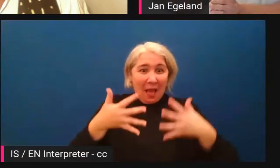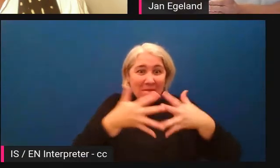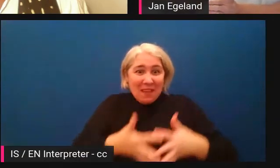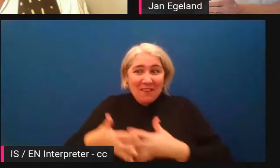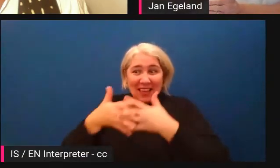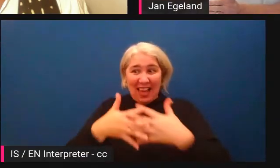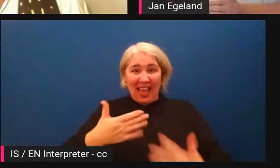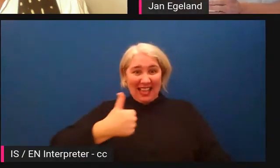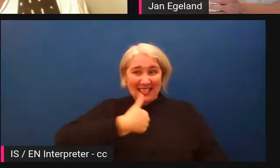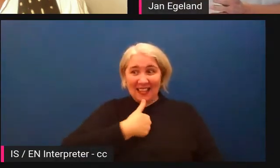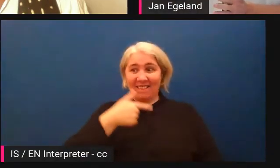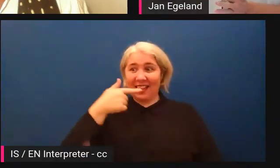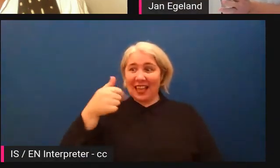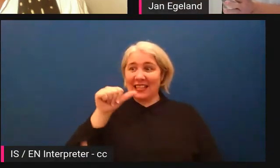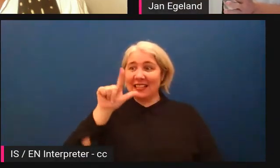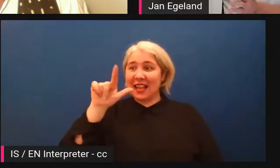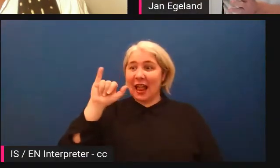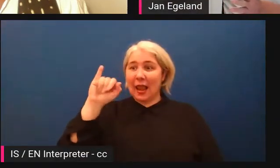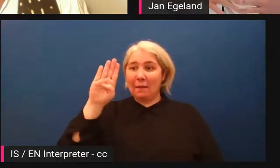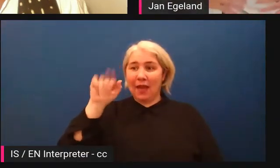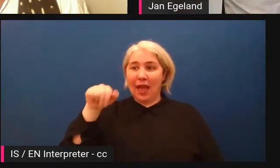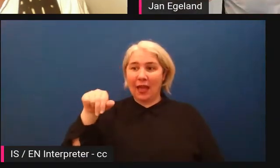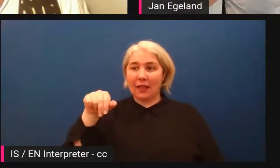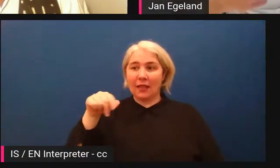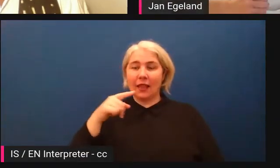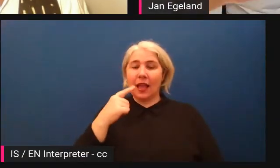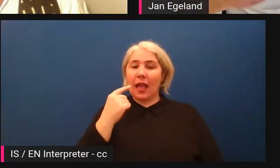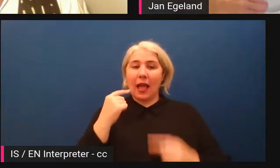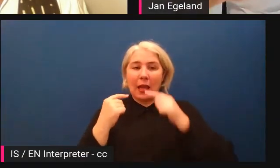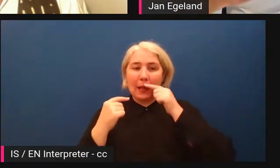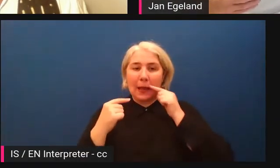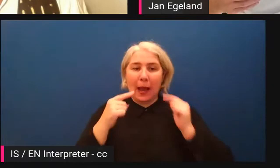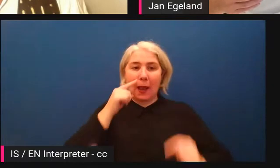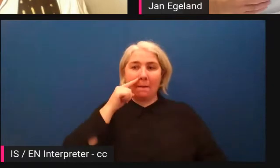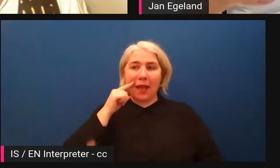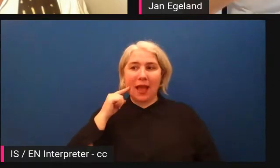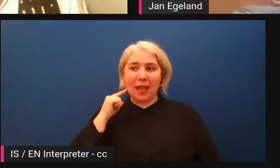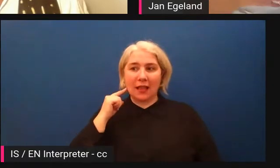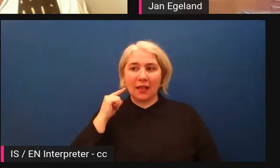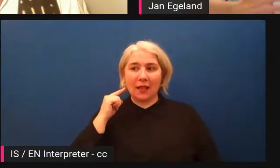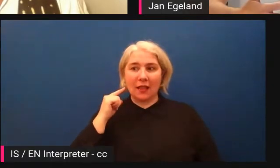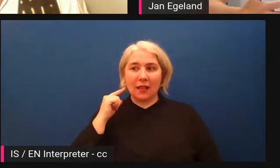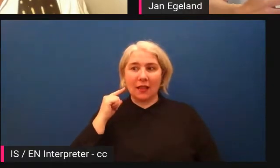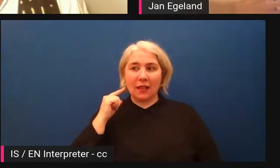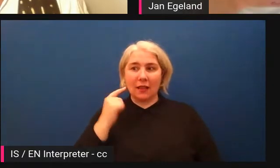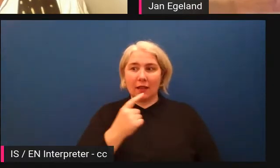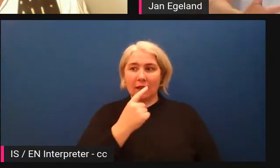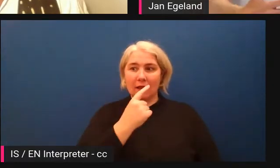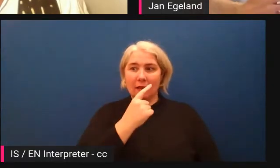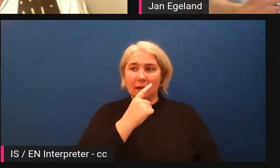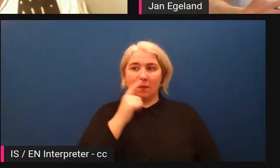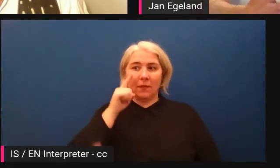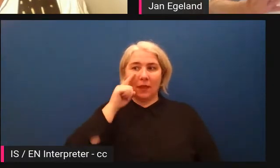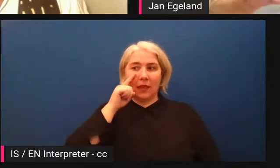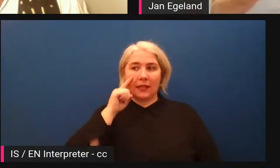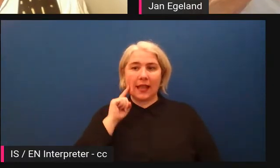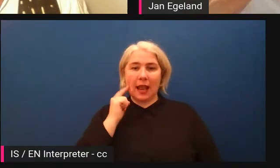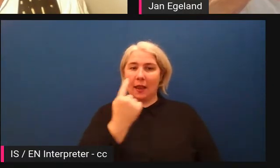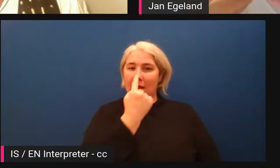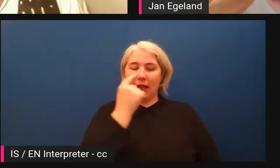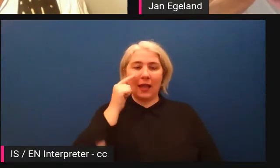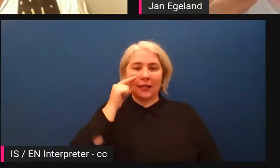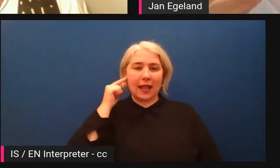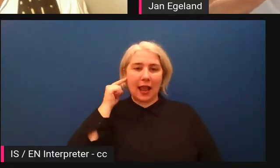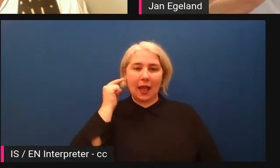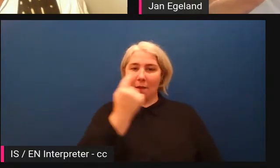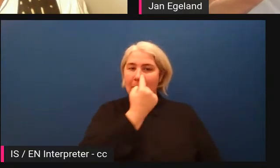cannot use 3 months now to have a new assessment. Mm-hmm. It's a race against the winter. The people I met will die. They are in